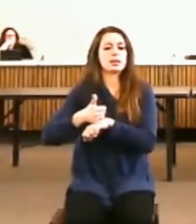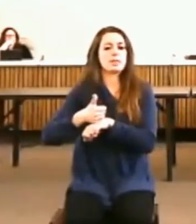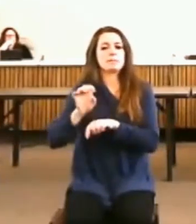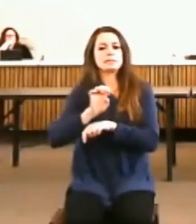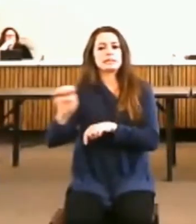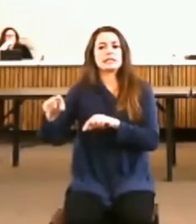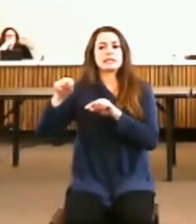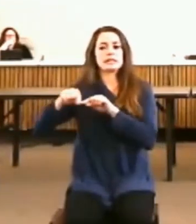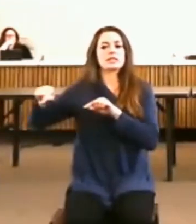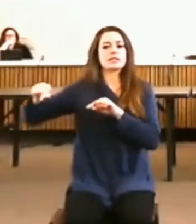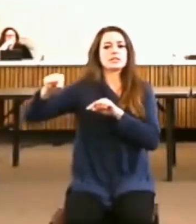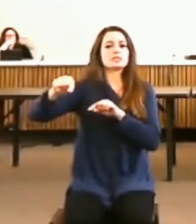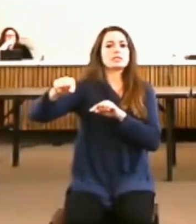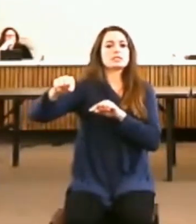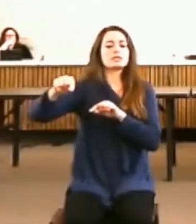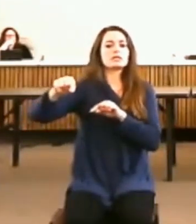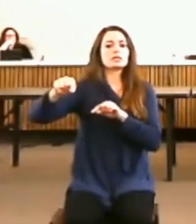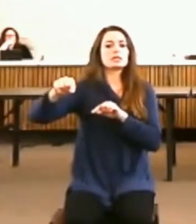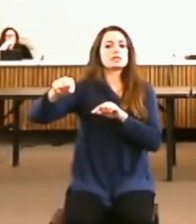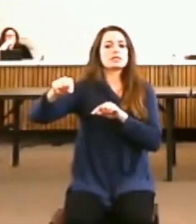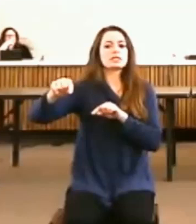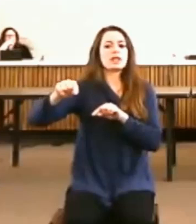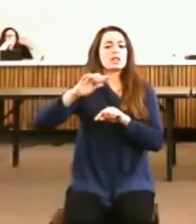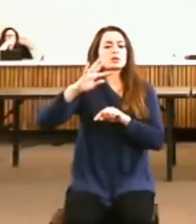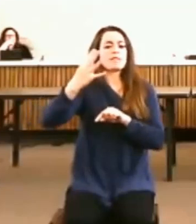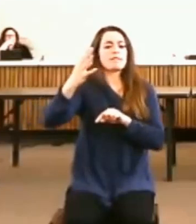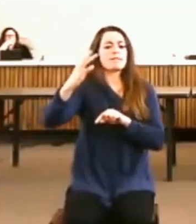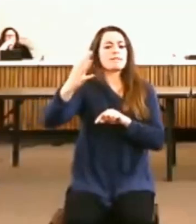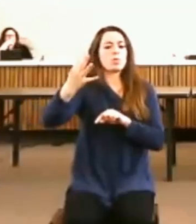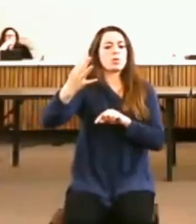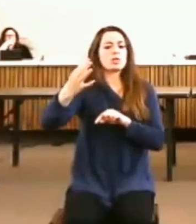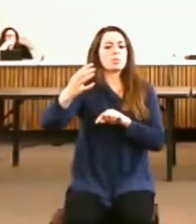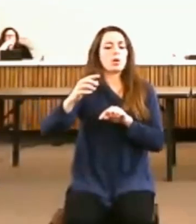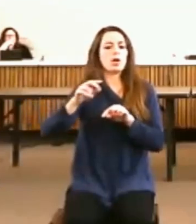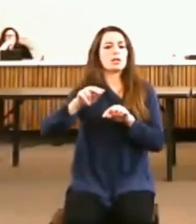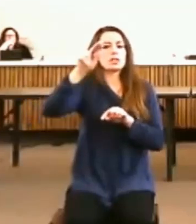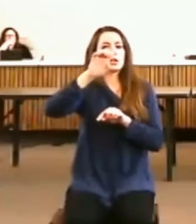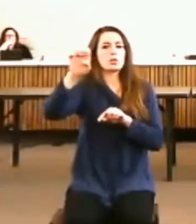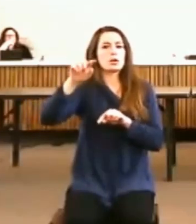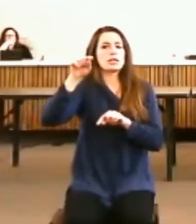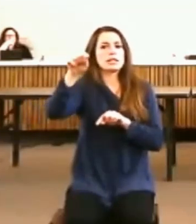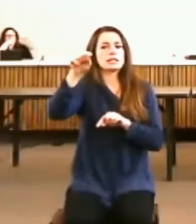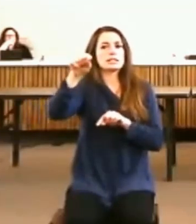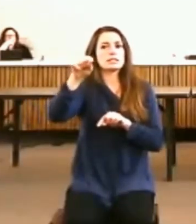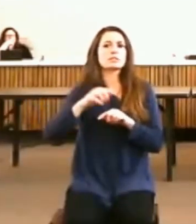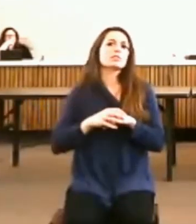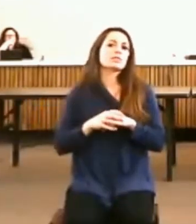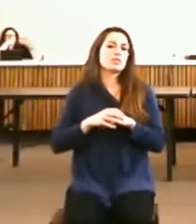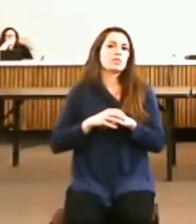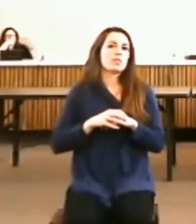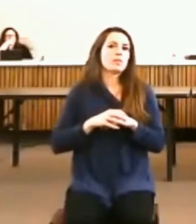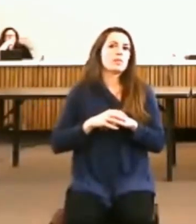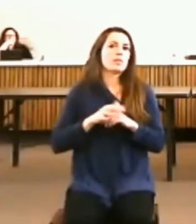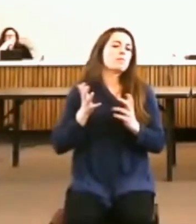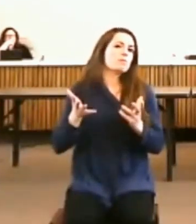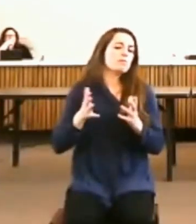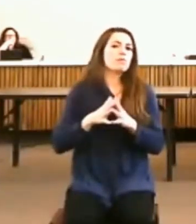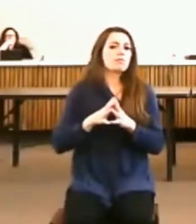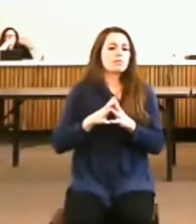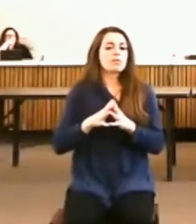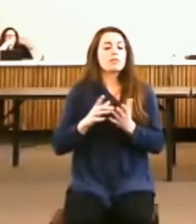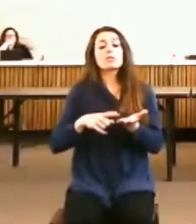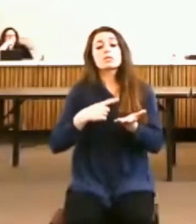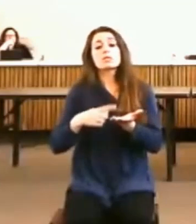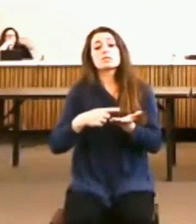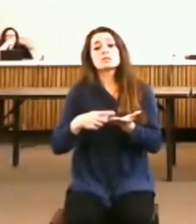of continents on our planet. And these changes are happening even now. This applies,